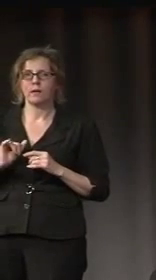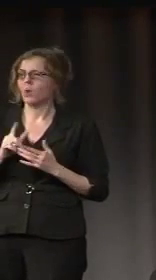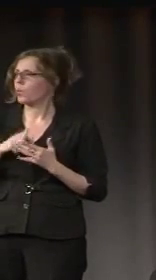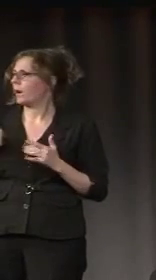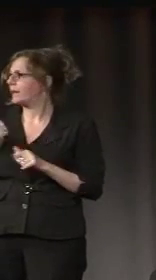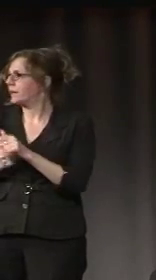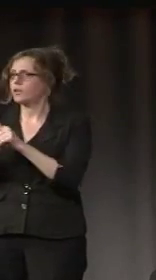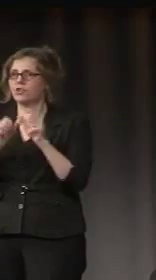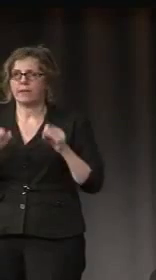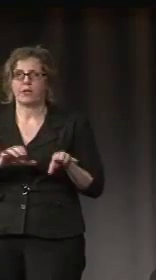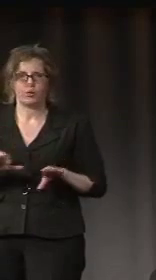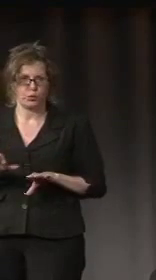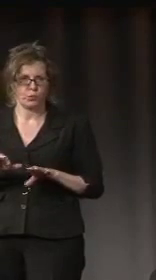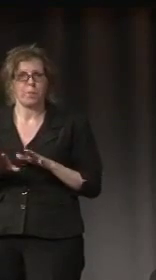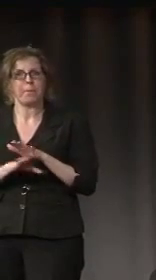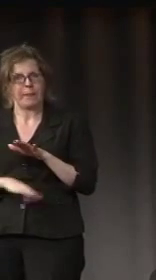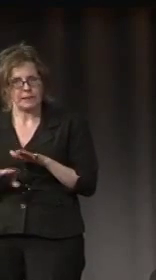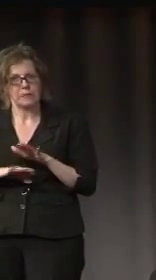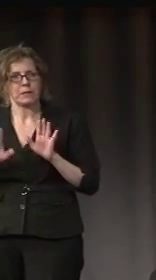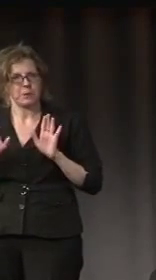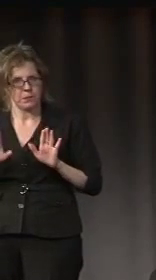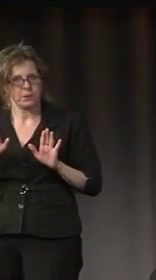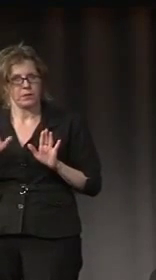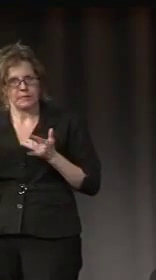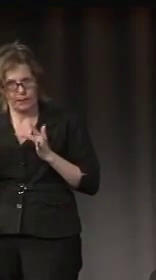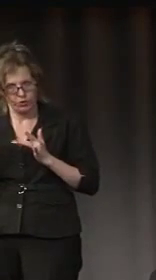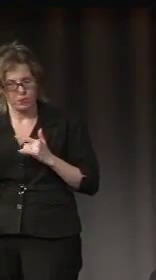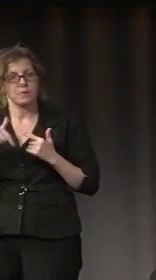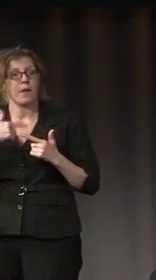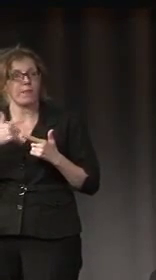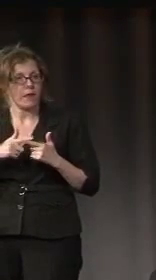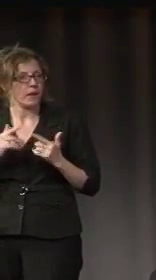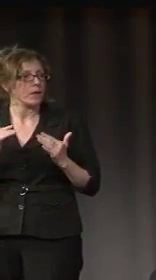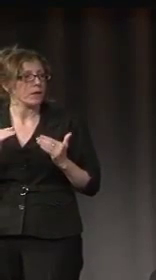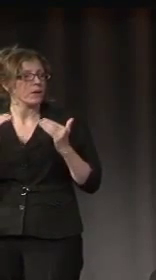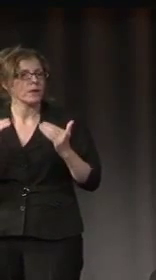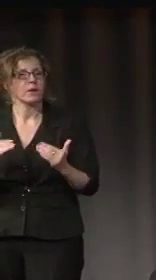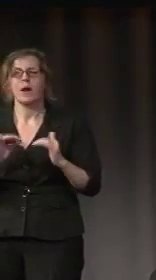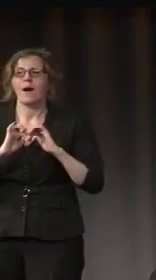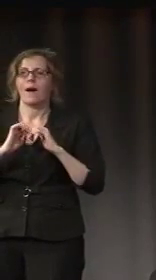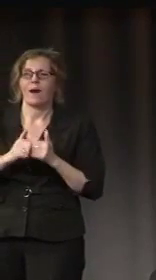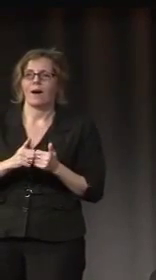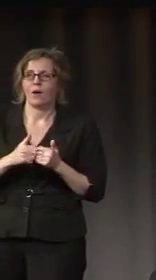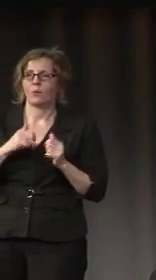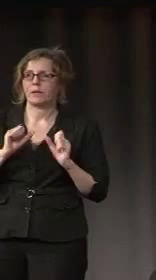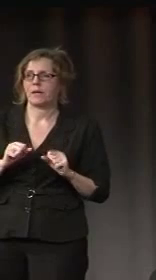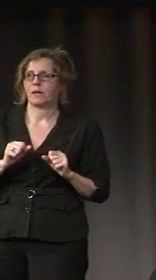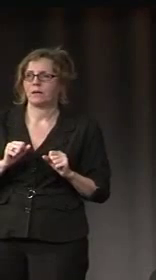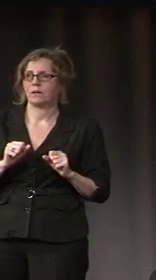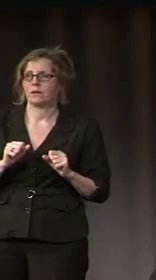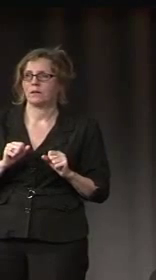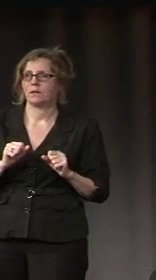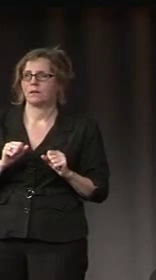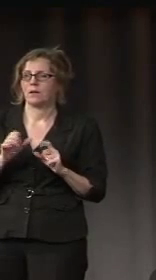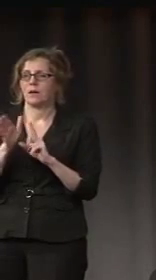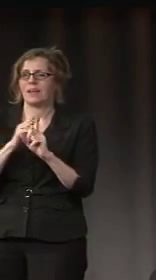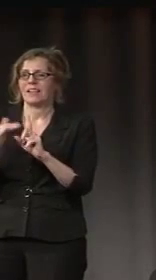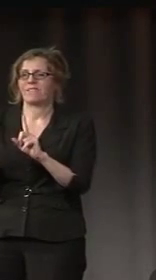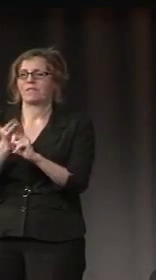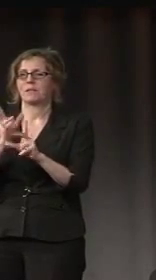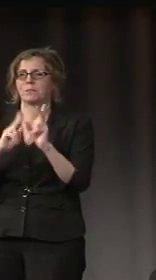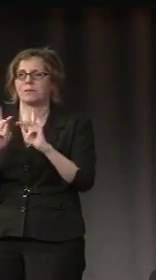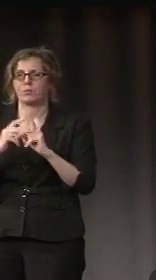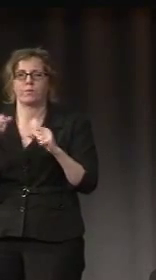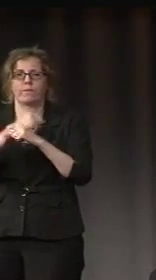then once we understand that, we may understand how to convince people to fight for climate